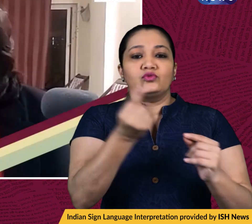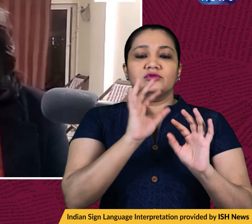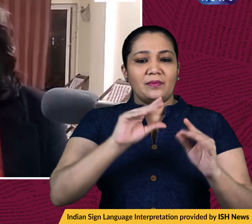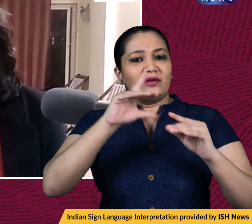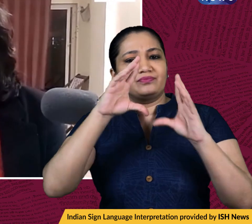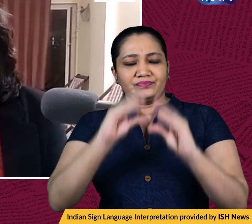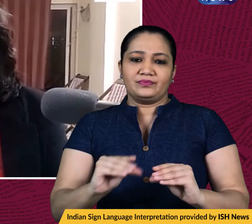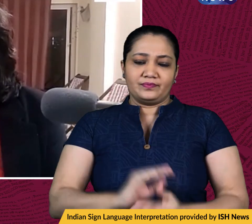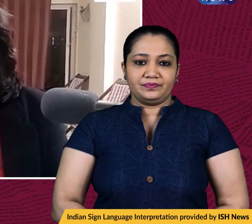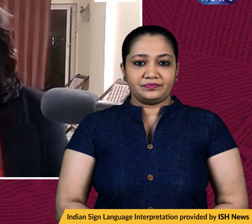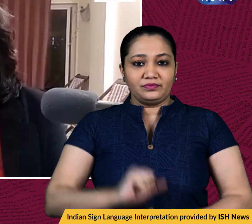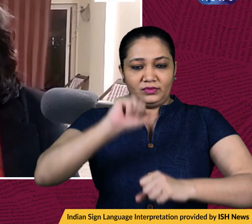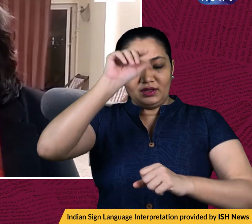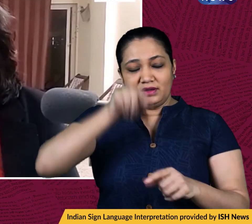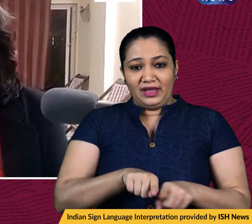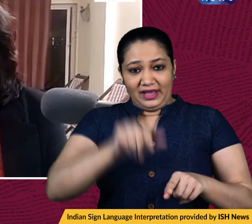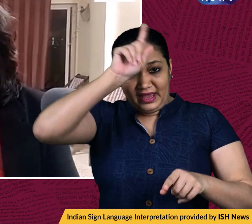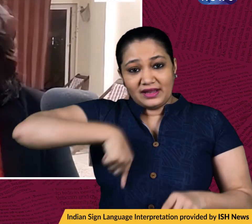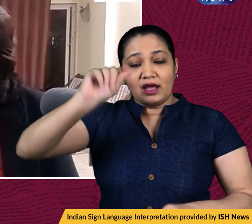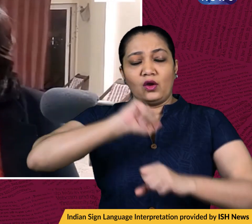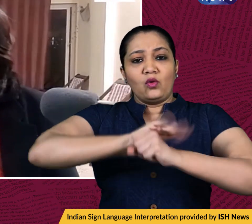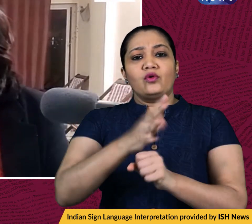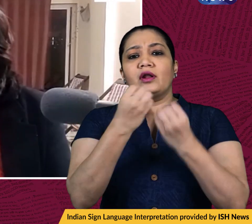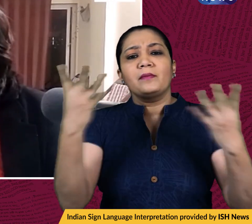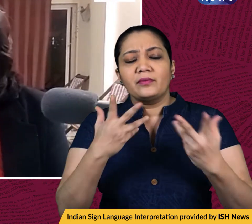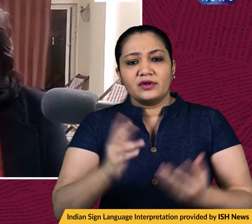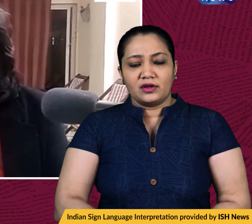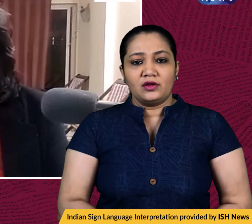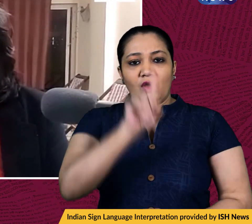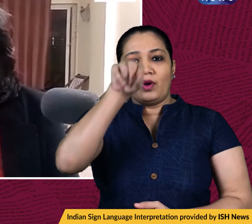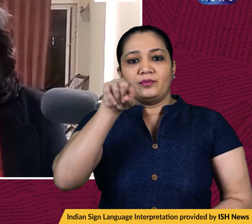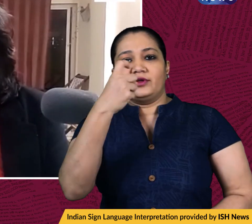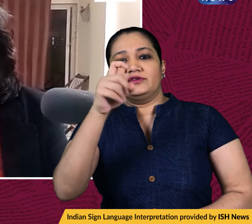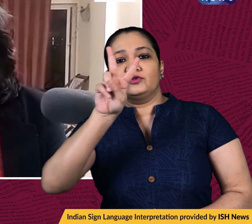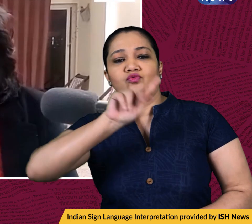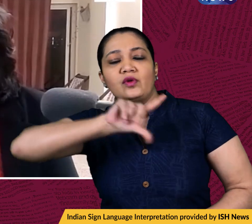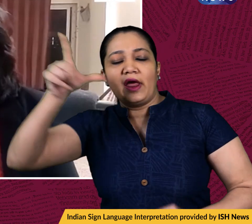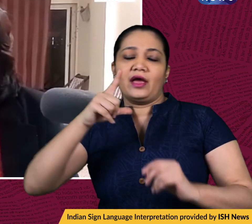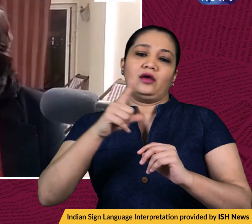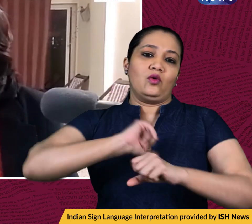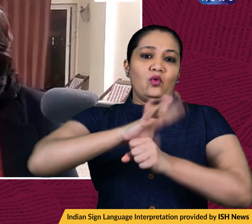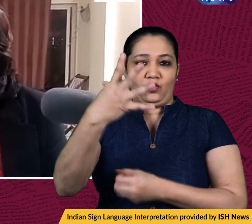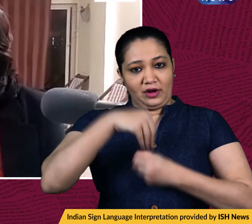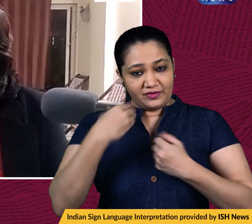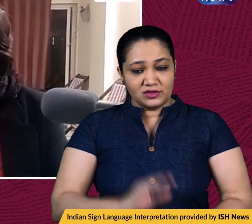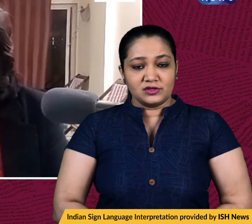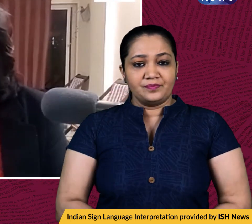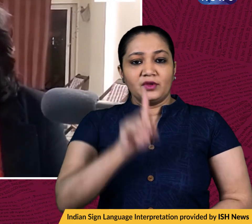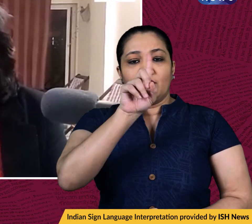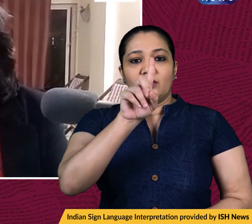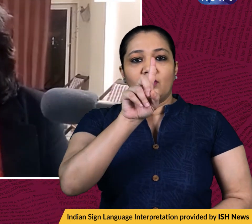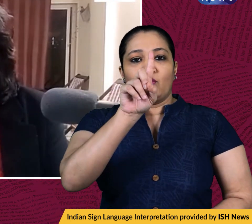vaccines. A look now at COVID numbers in India. India has reported 1.72 lakh new COVID cases